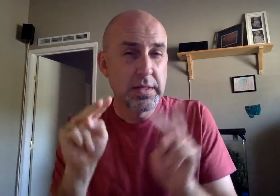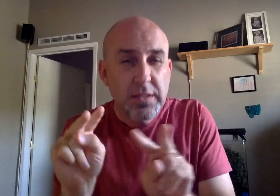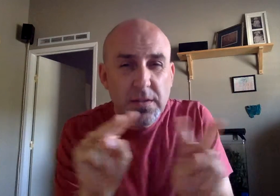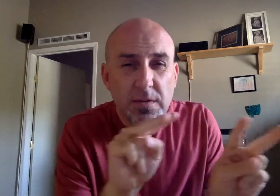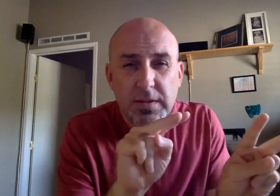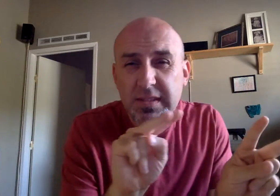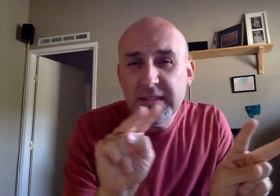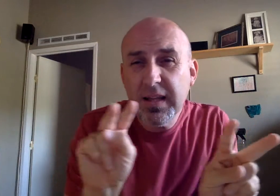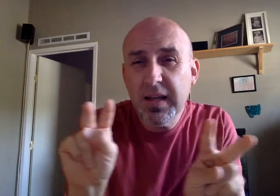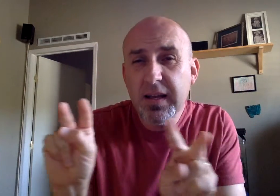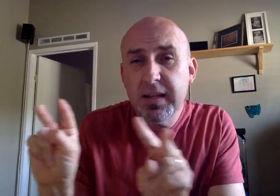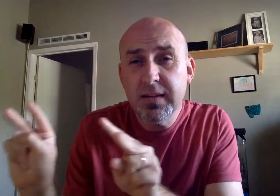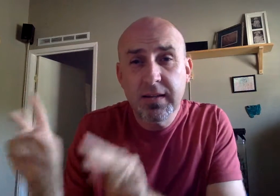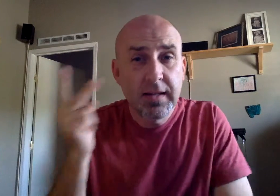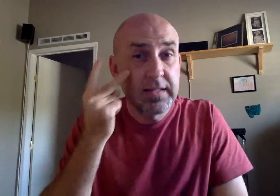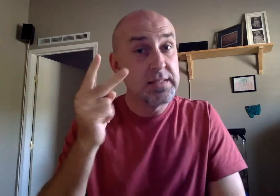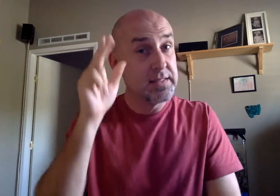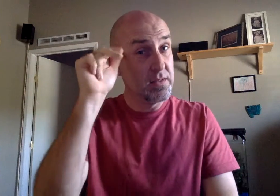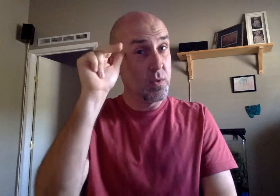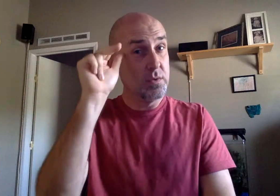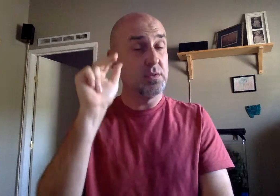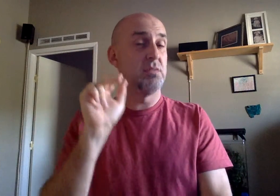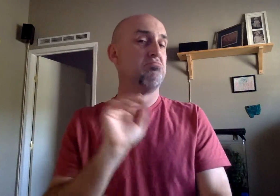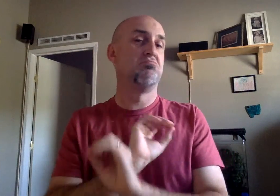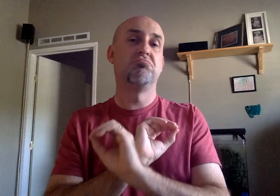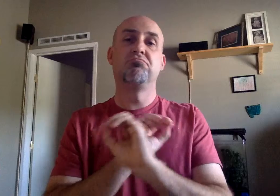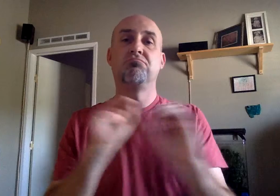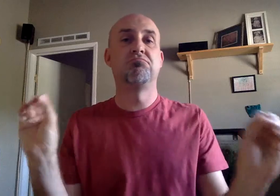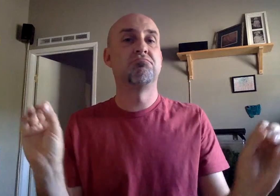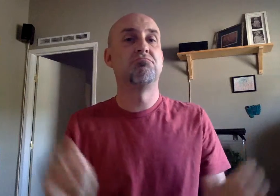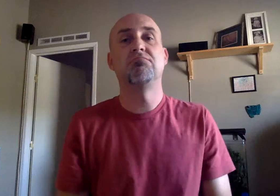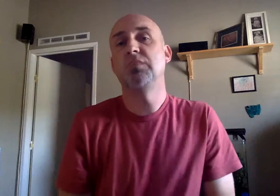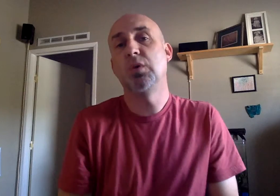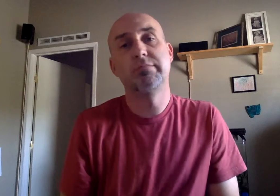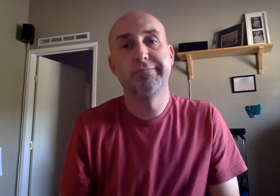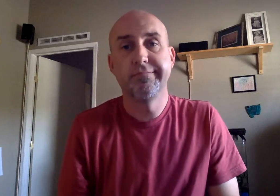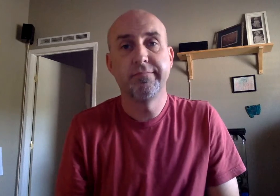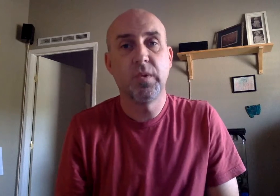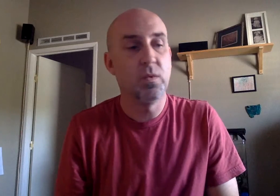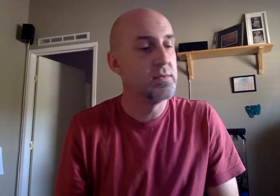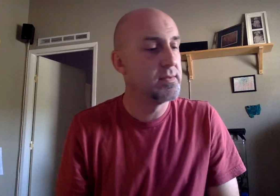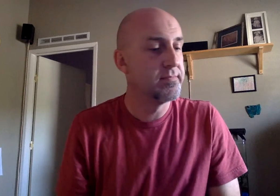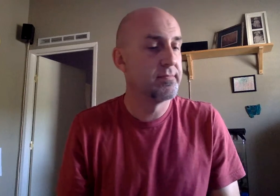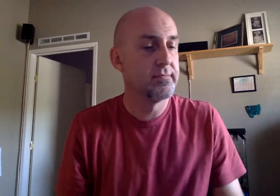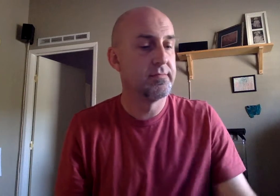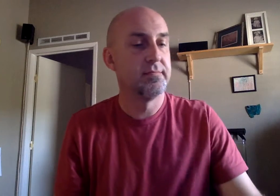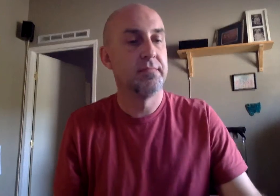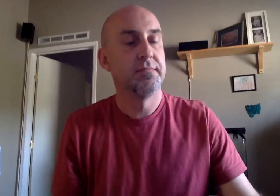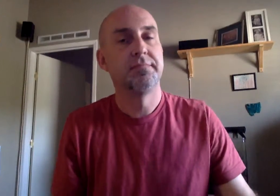He looked inside. Did he see the horse? Nope, no horse.